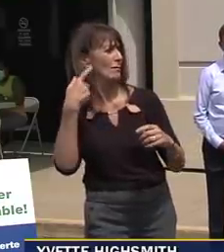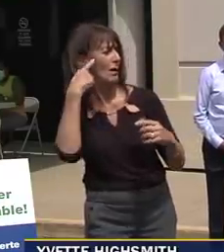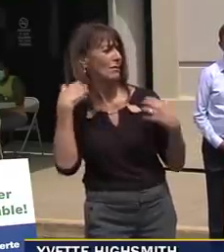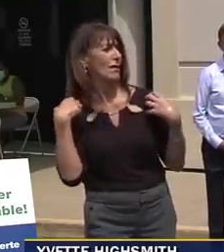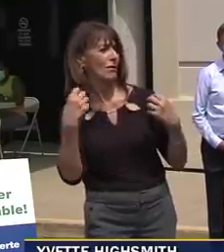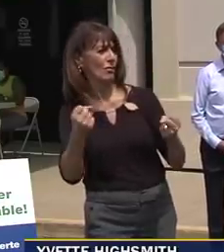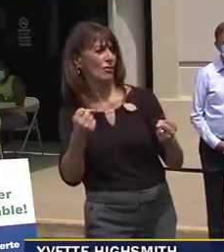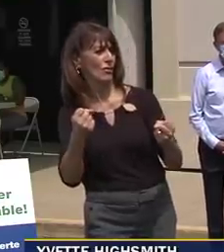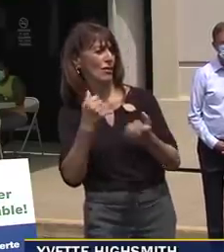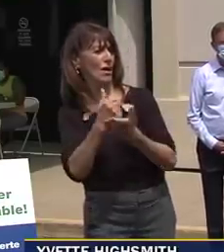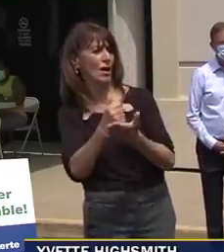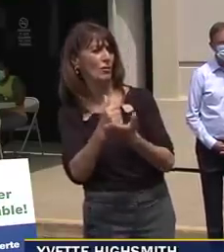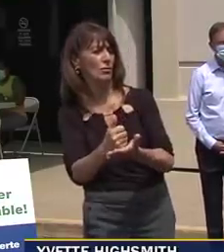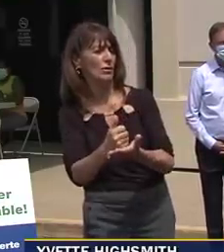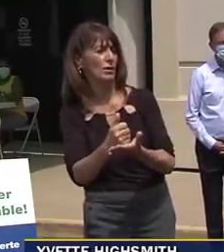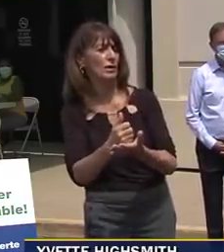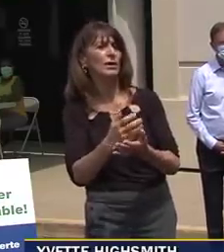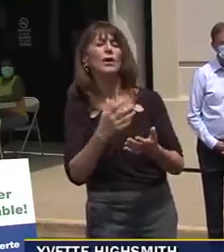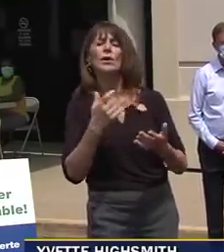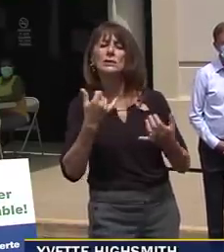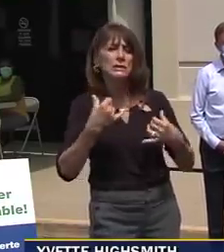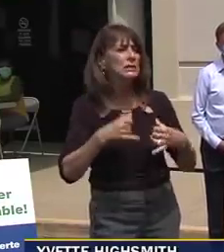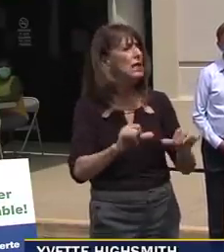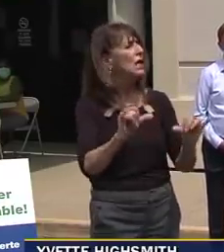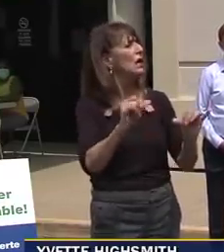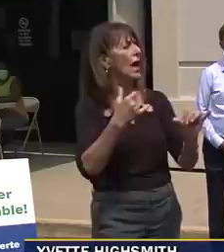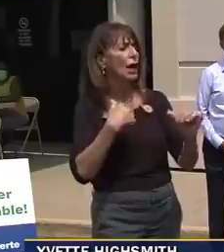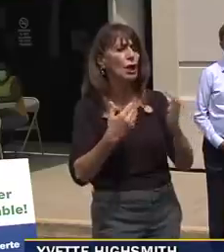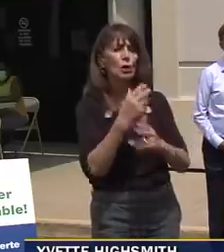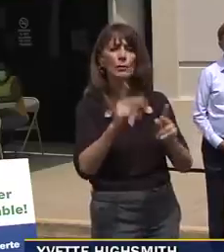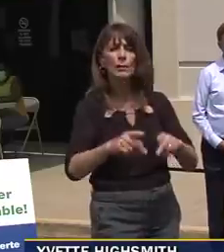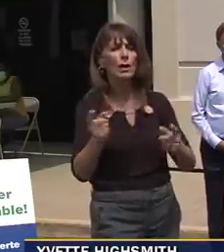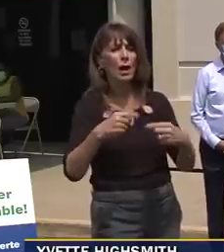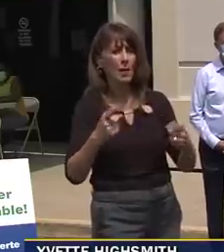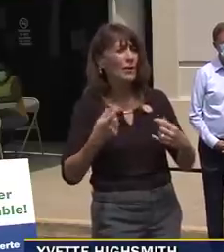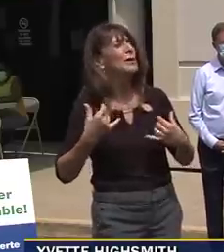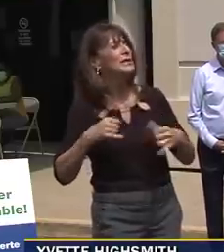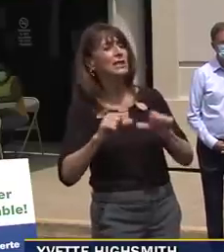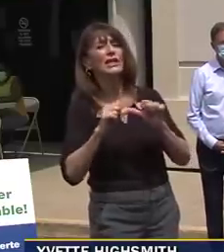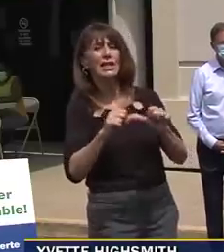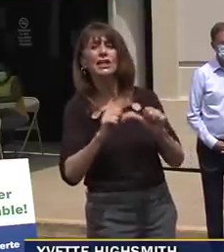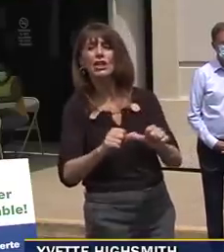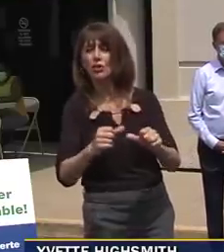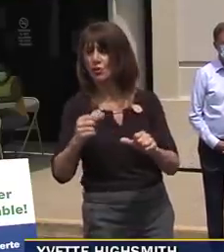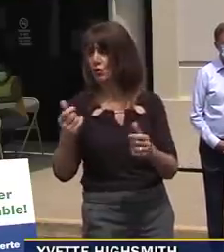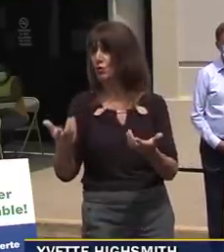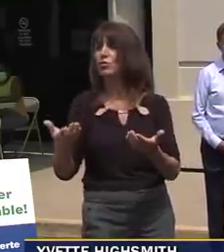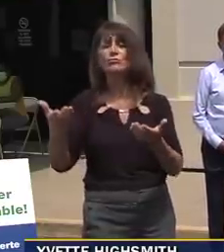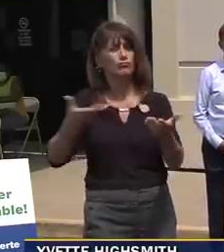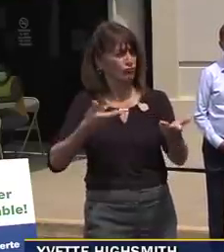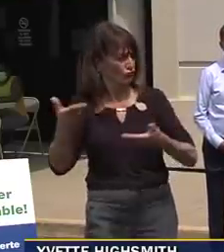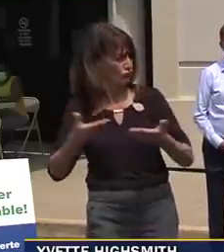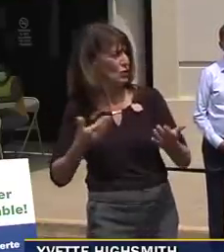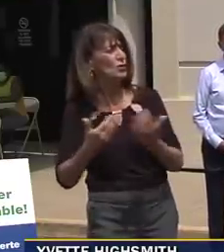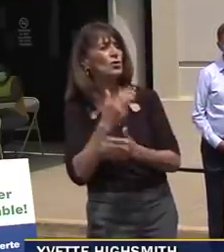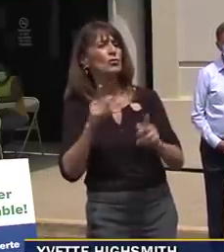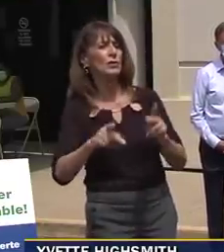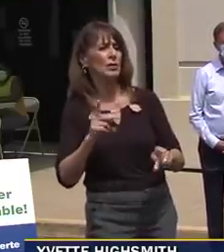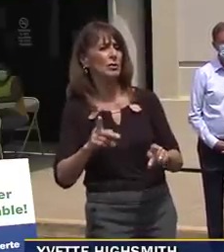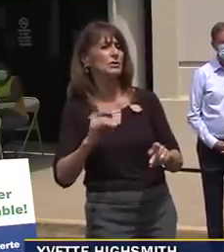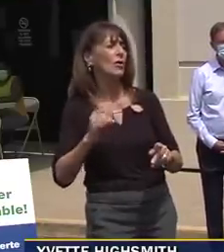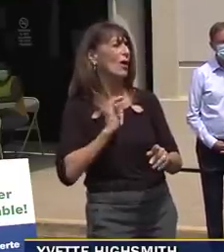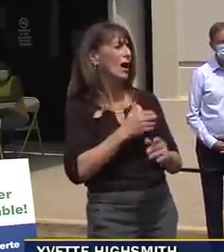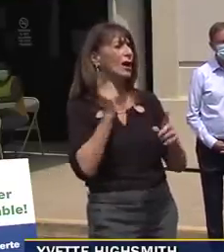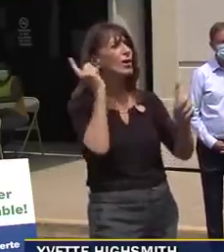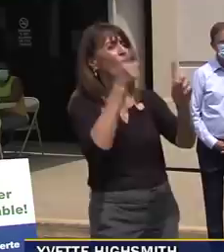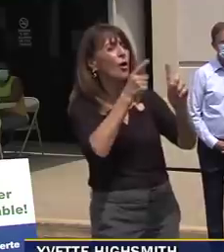us, we were still enrolling new patients and still do to this date. So being able to provide that continued access and